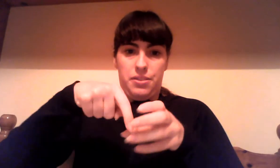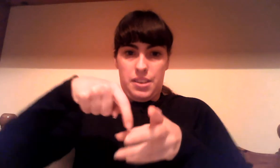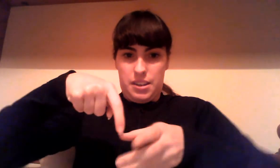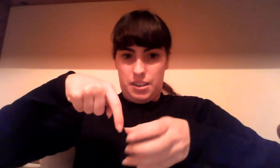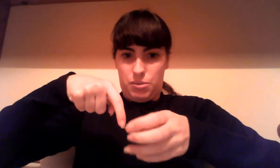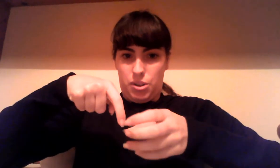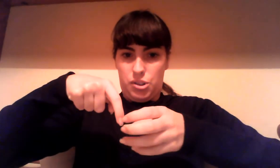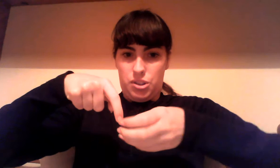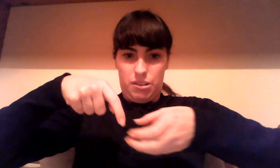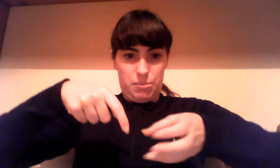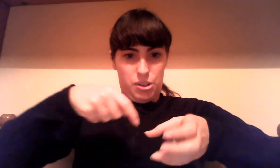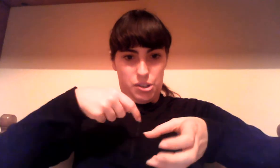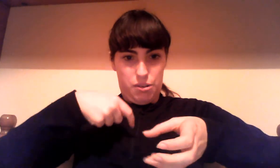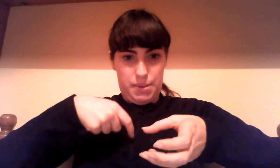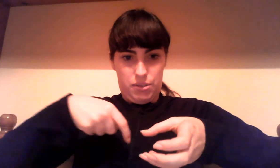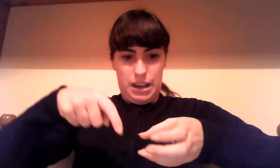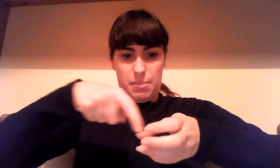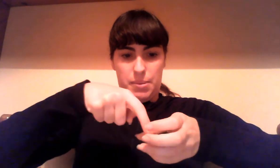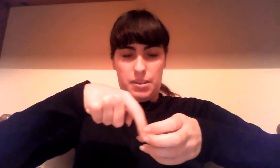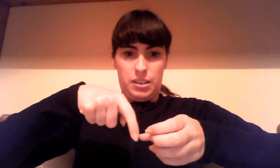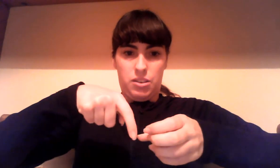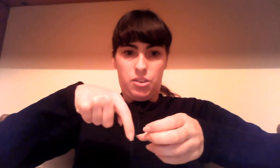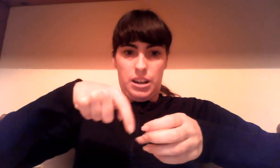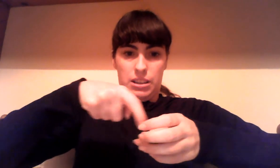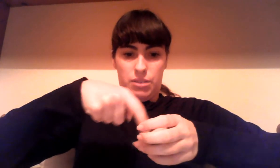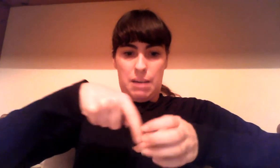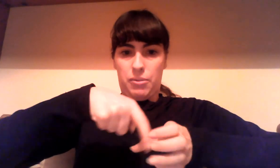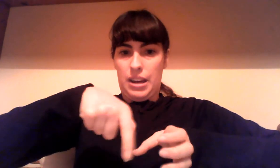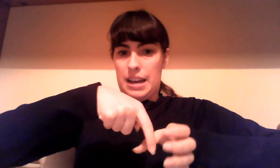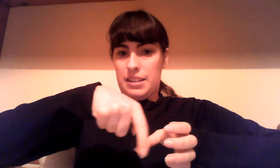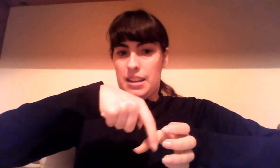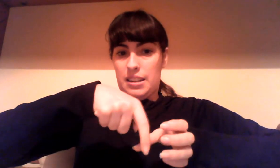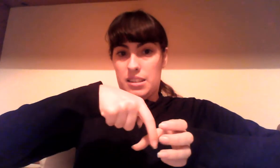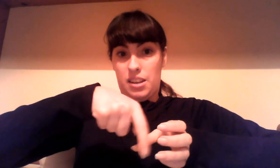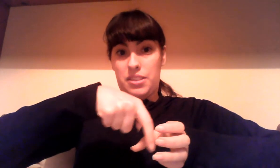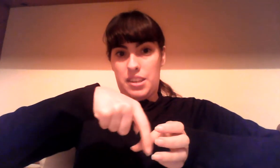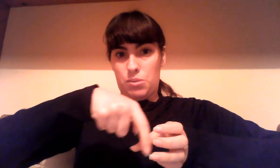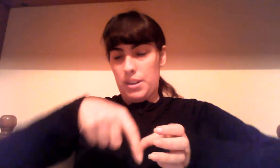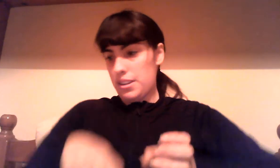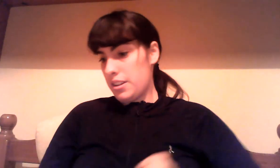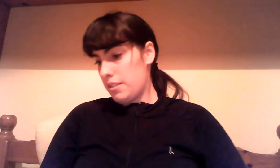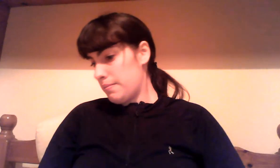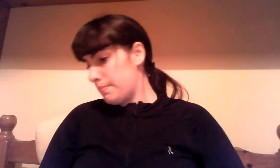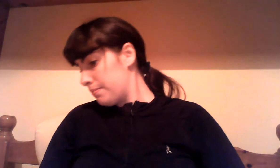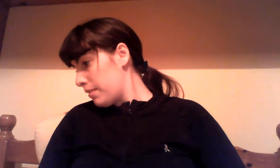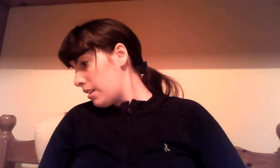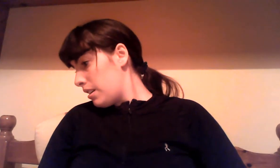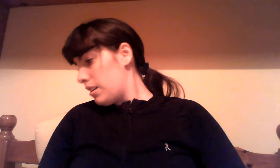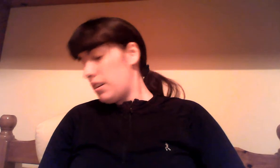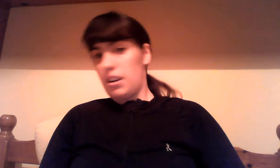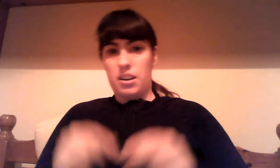the, I'm trying, sorry, I'm trying to show it better on the camera, but like you create a little gap with your hands and then this is like this week, uh,